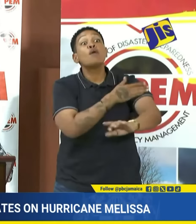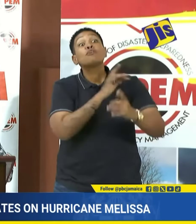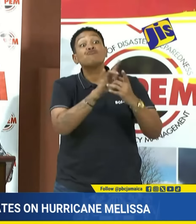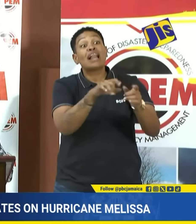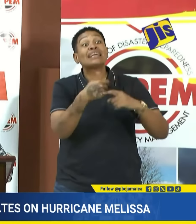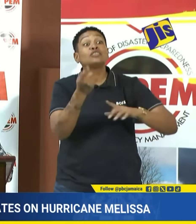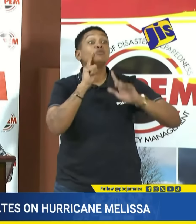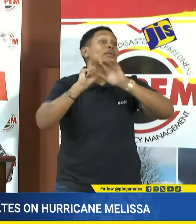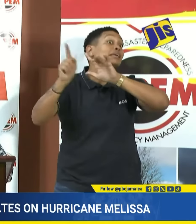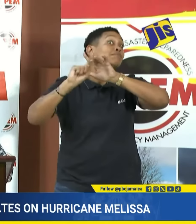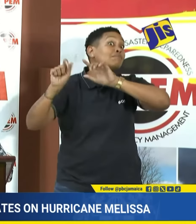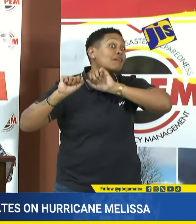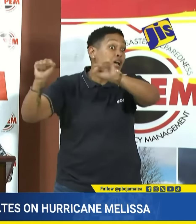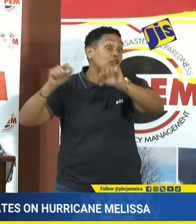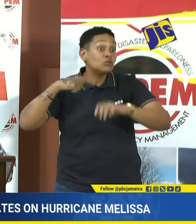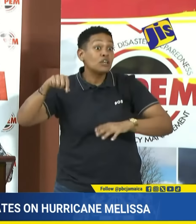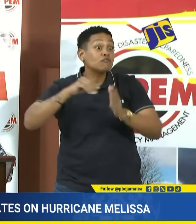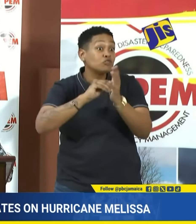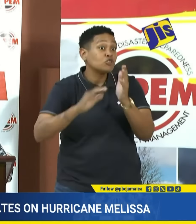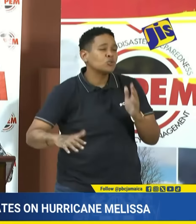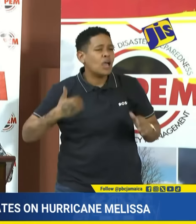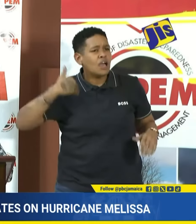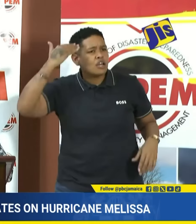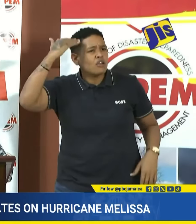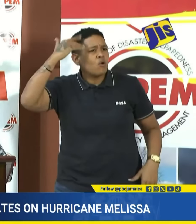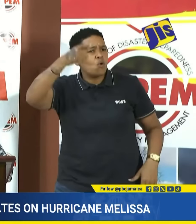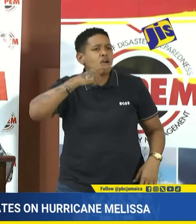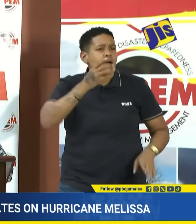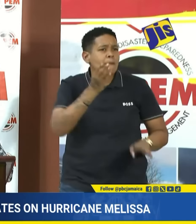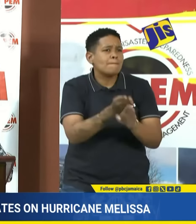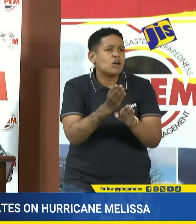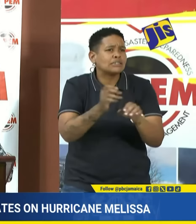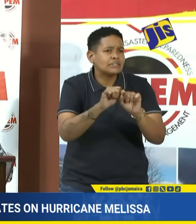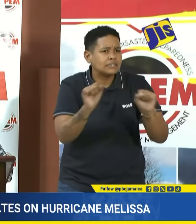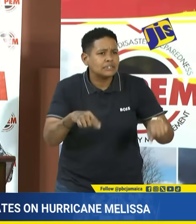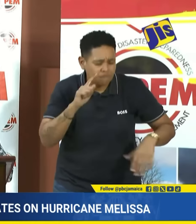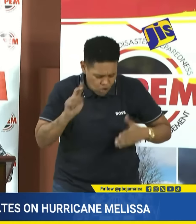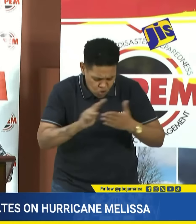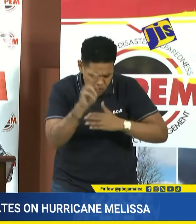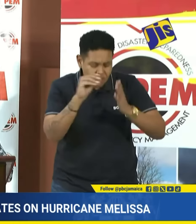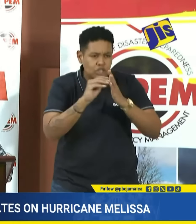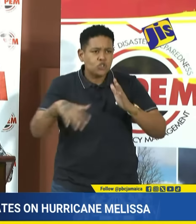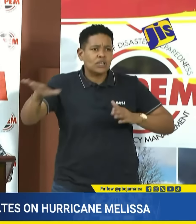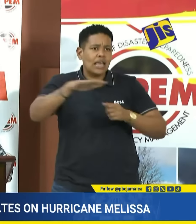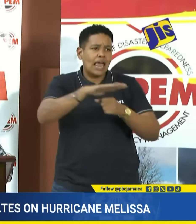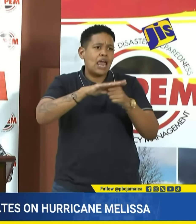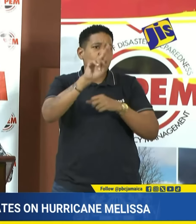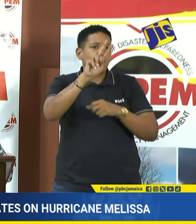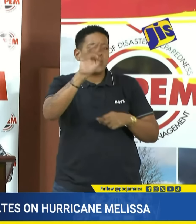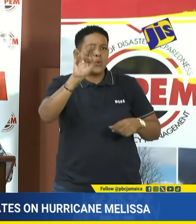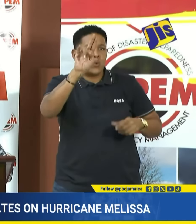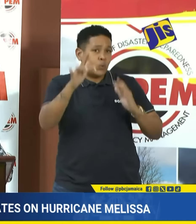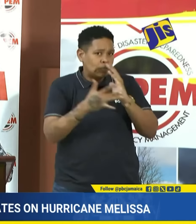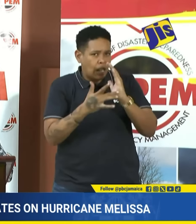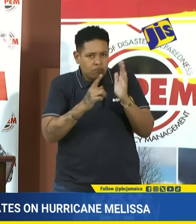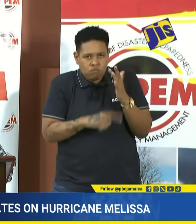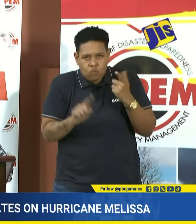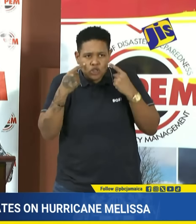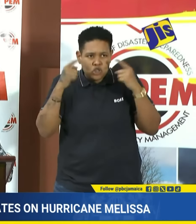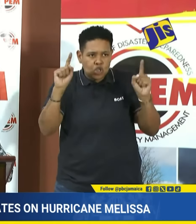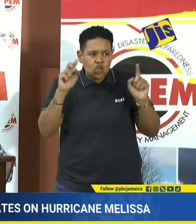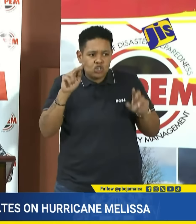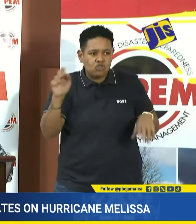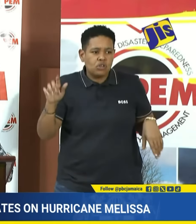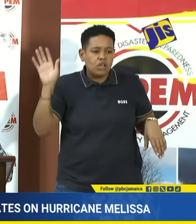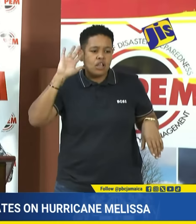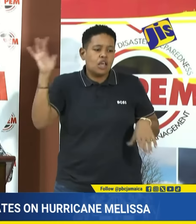of the evacuation of students? I know that there's a bus system for tertiary students around the area in UE and UTech. What was the success